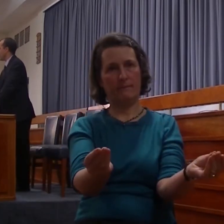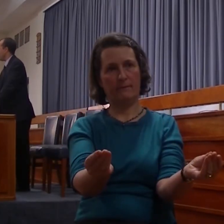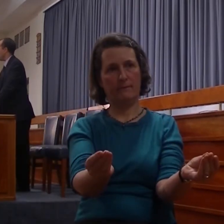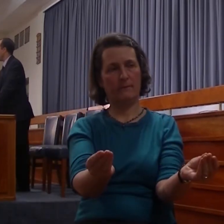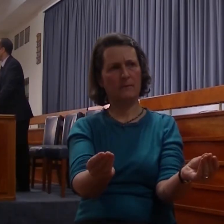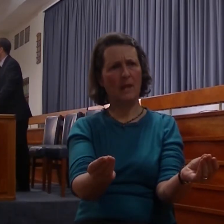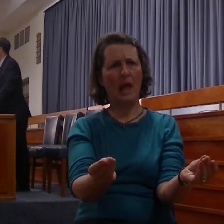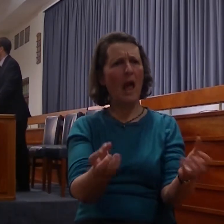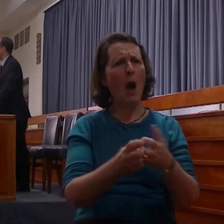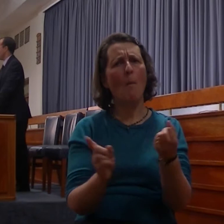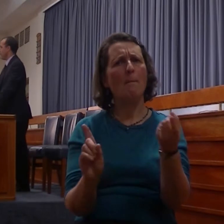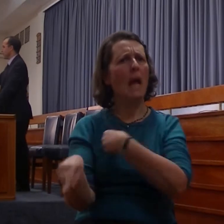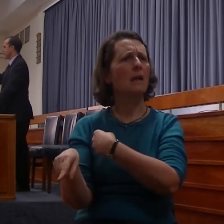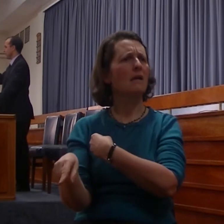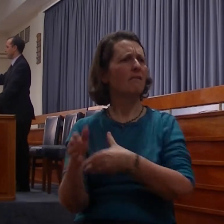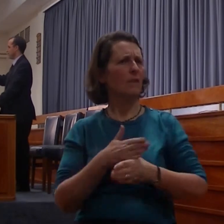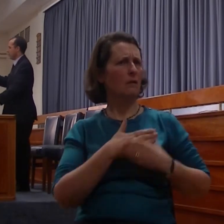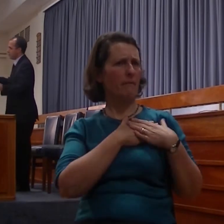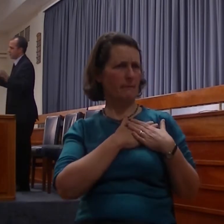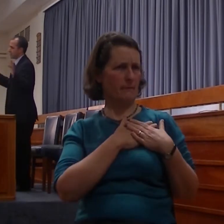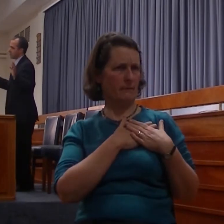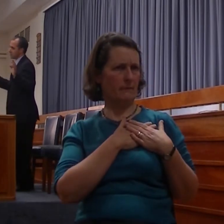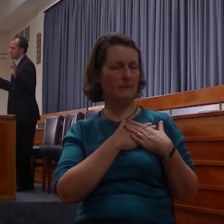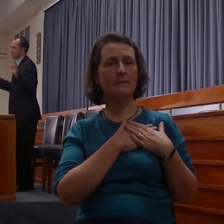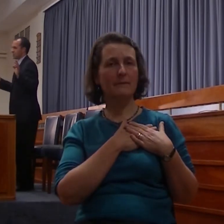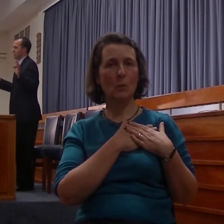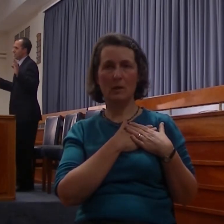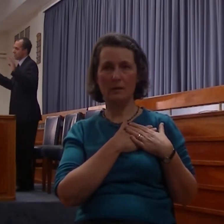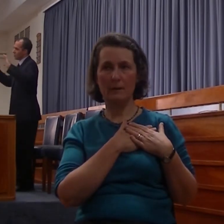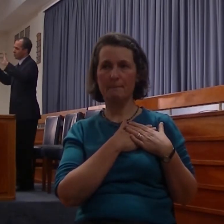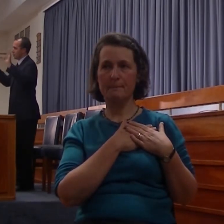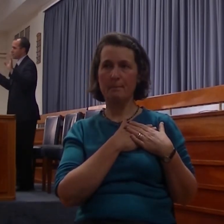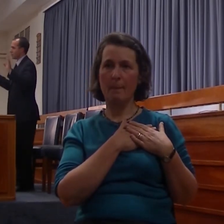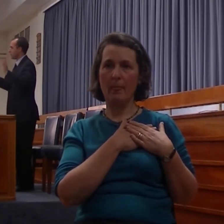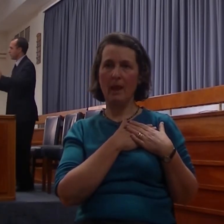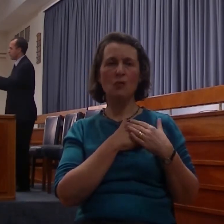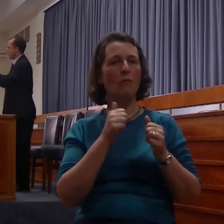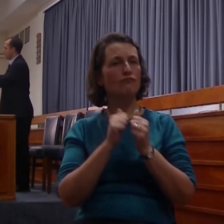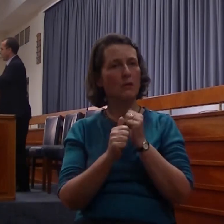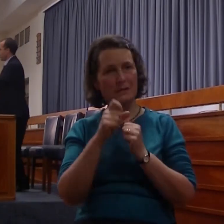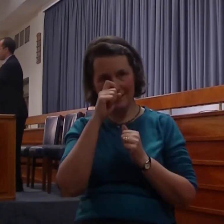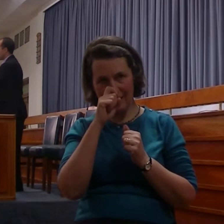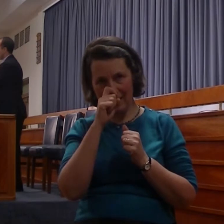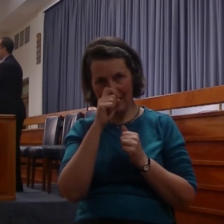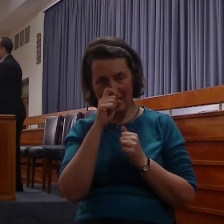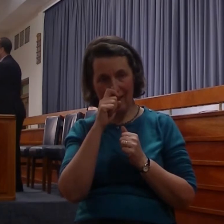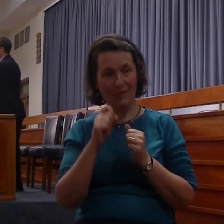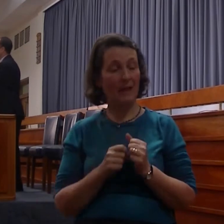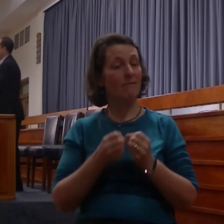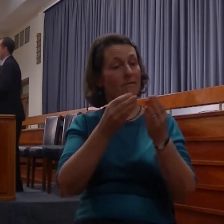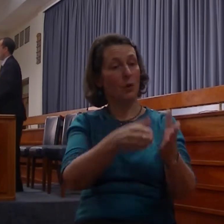is given by the Lord Jesus Christ in order to regain back our first love. And He